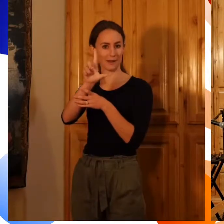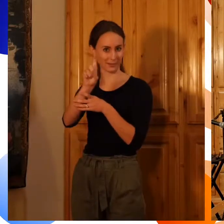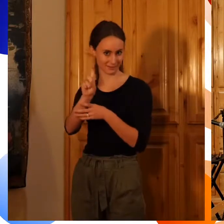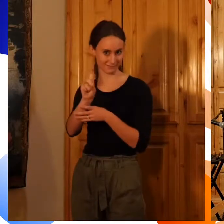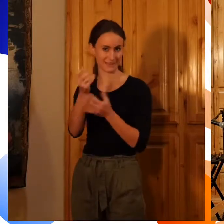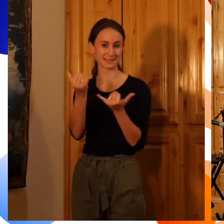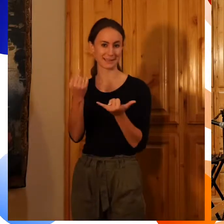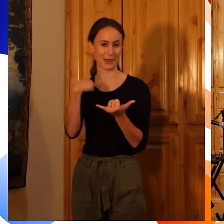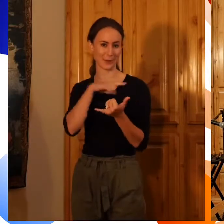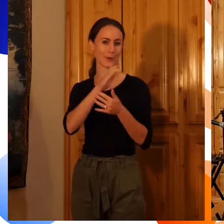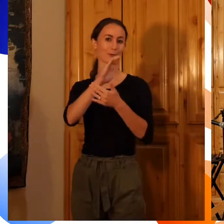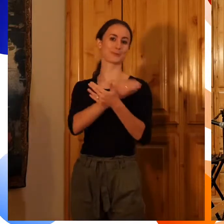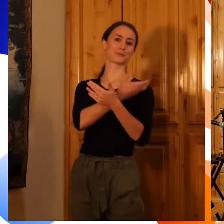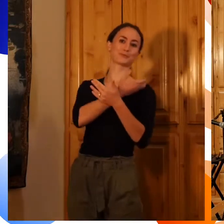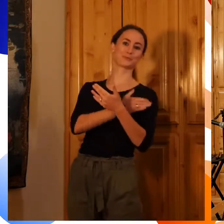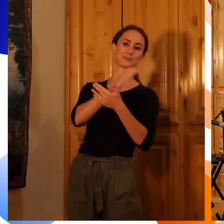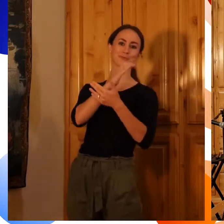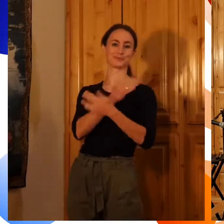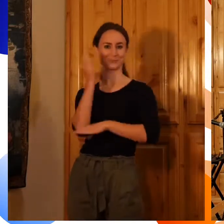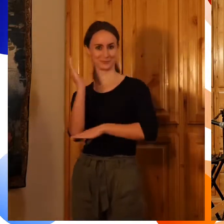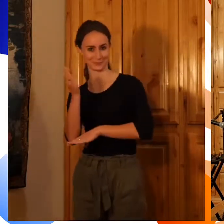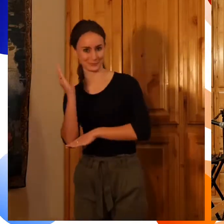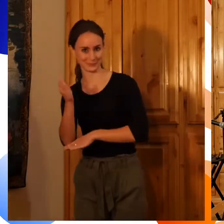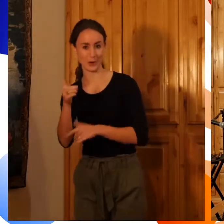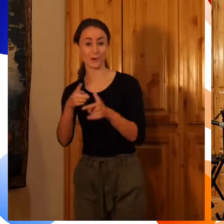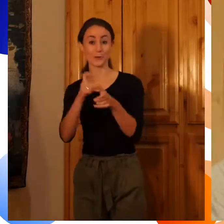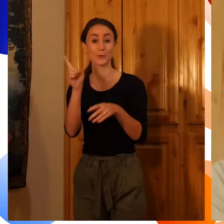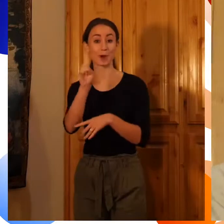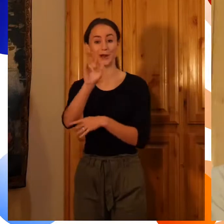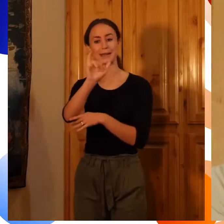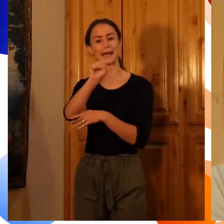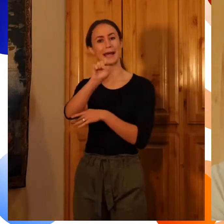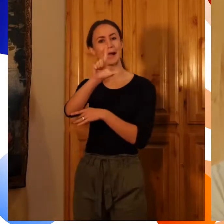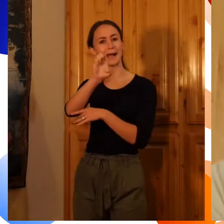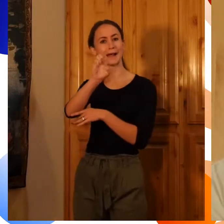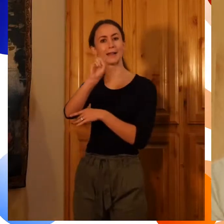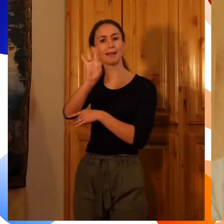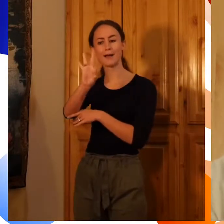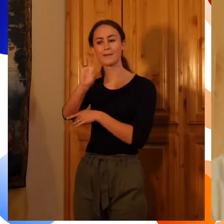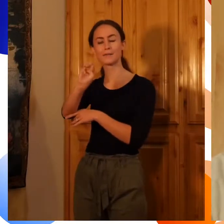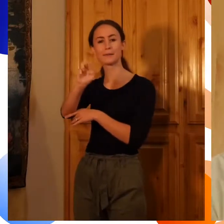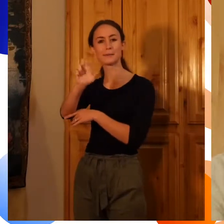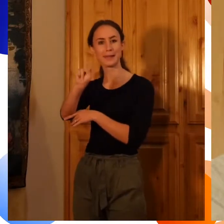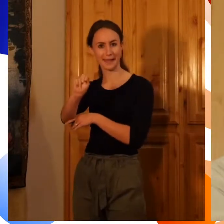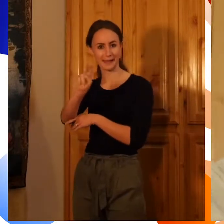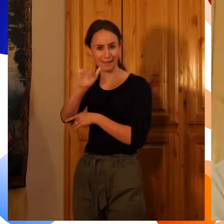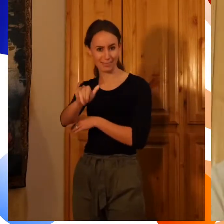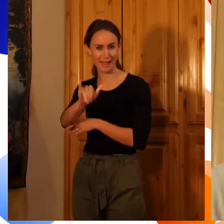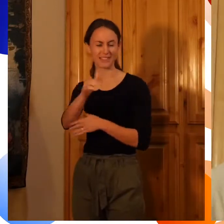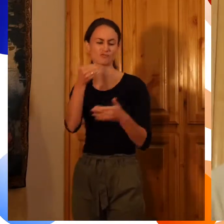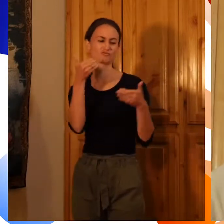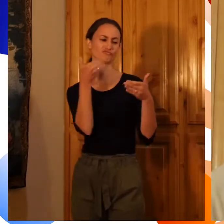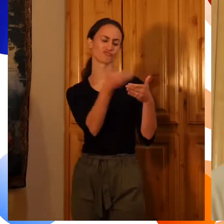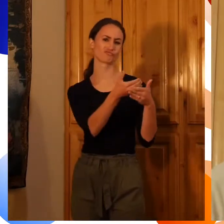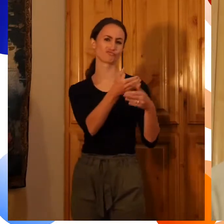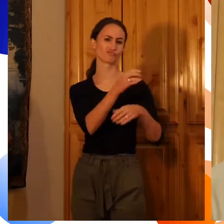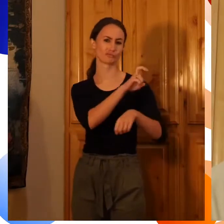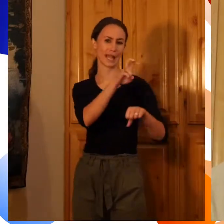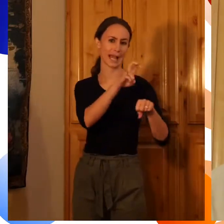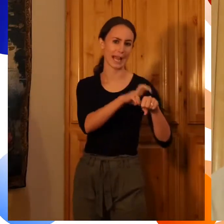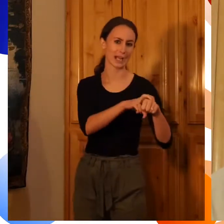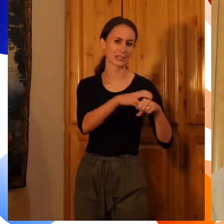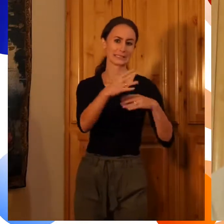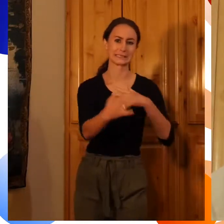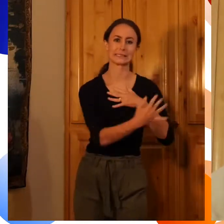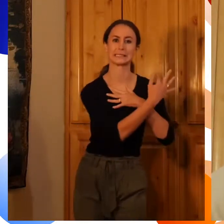Isle of Man is a little jewel of an island that sits right in the heart of the Irish Sea. For if you were on the west coast there on Dalby